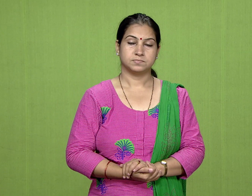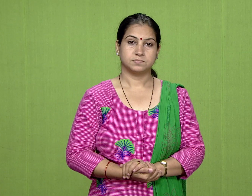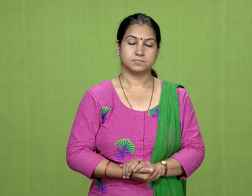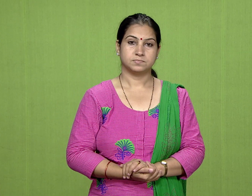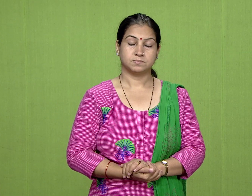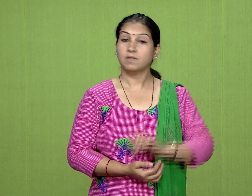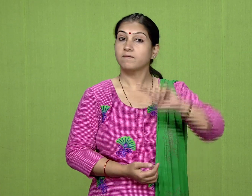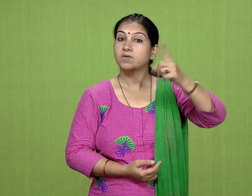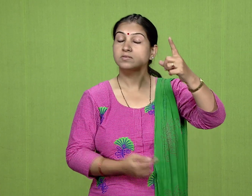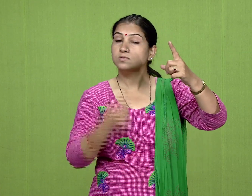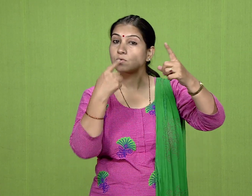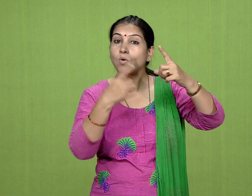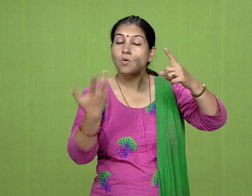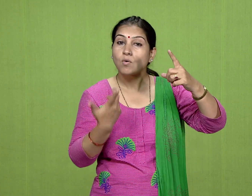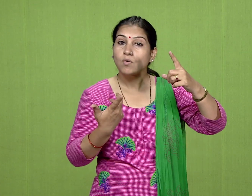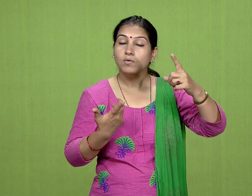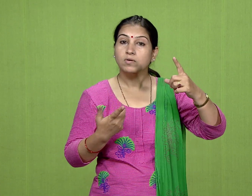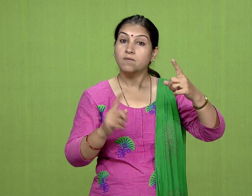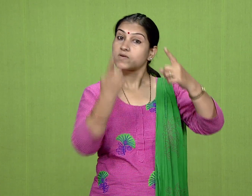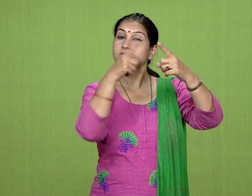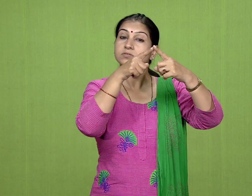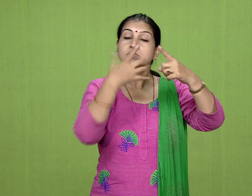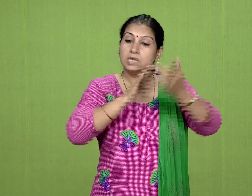Firstly, we will talk about the first process of cleaning.